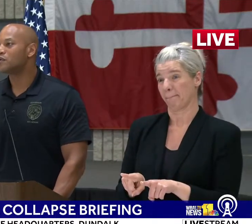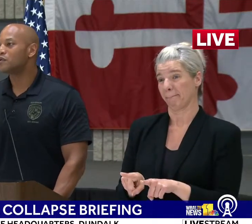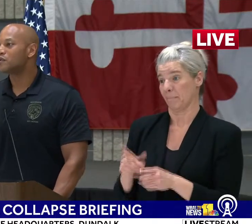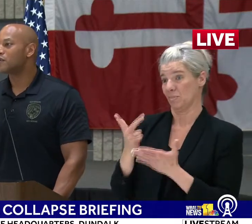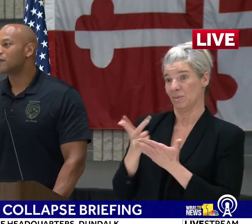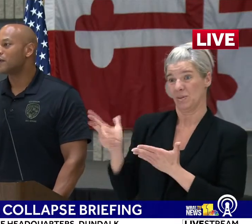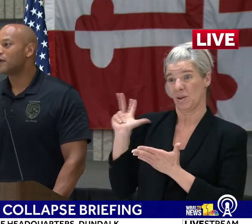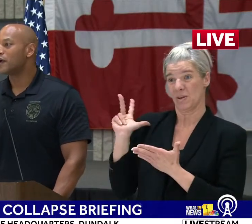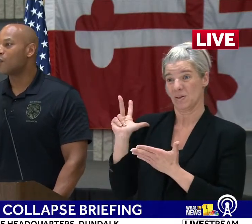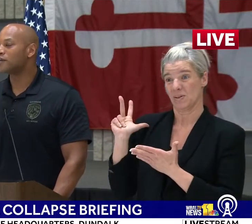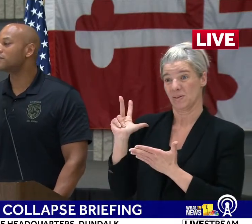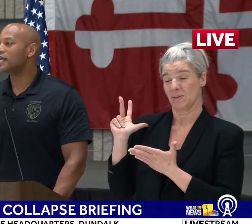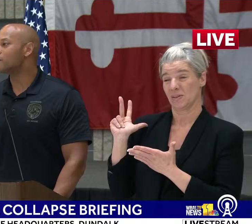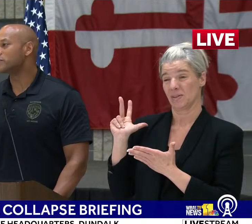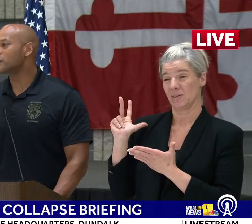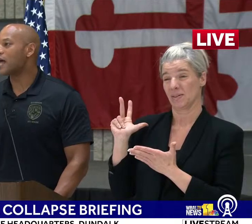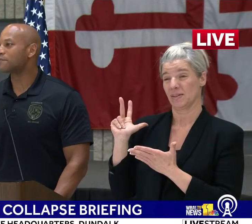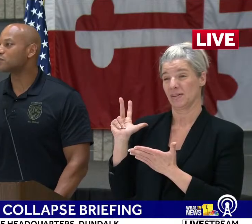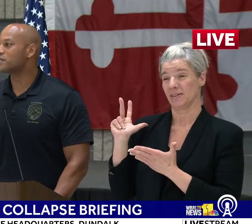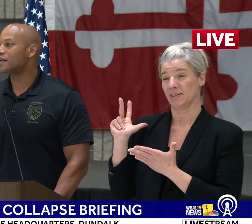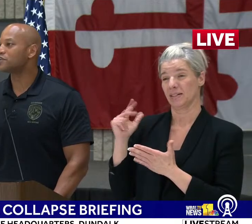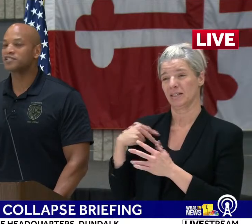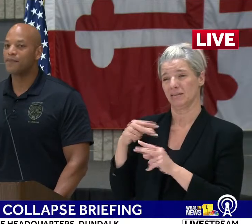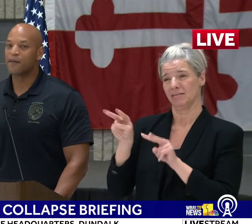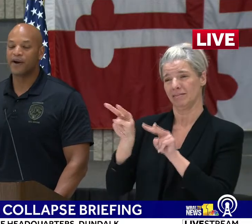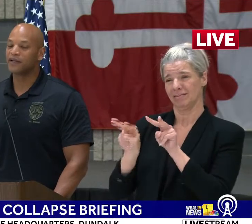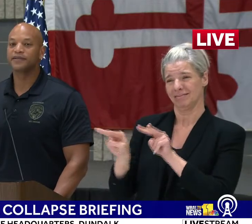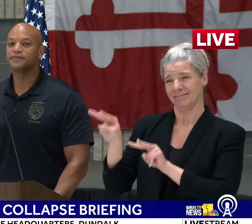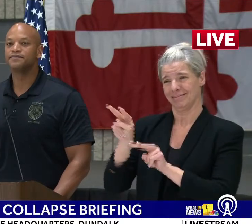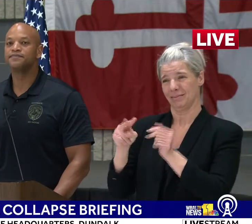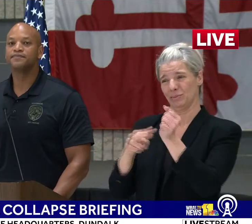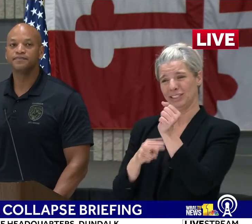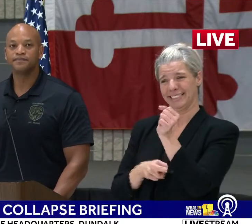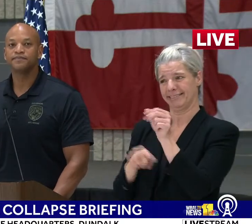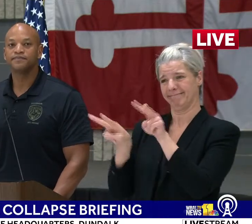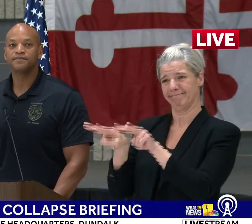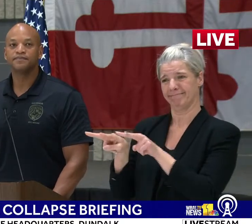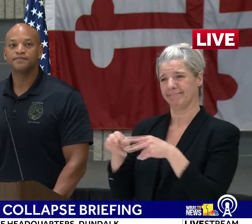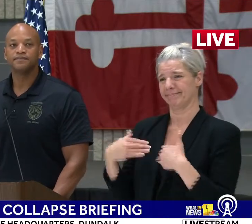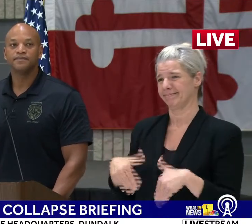ago and watching the Key Bridge collapse was not just about Maryland.